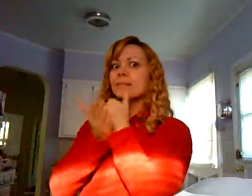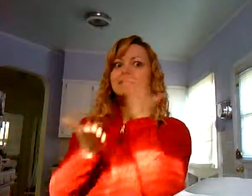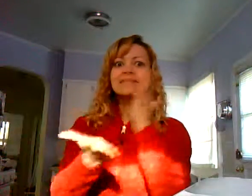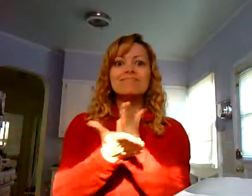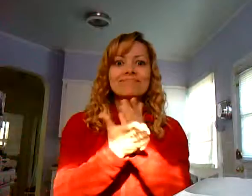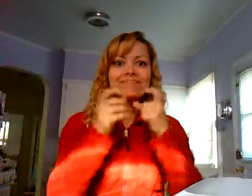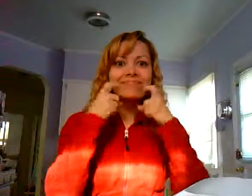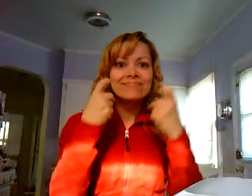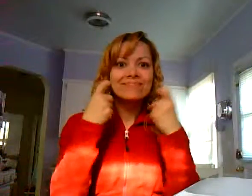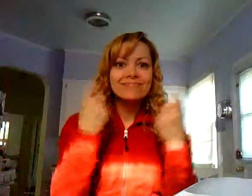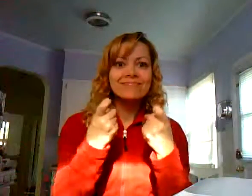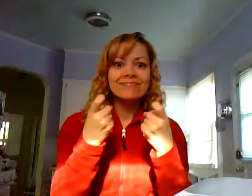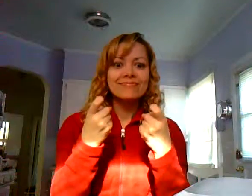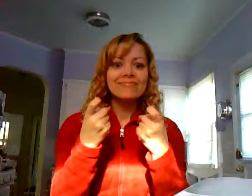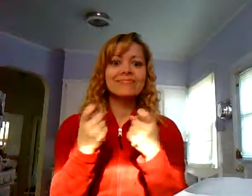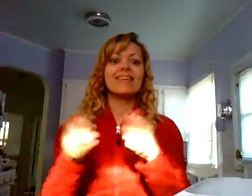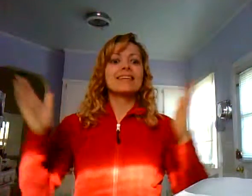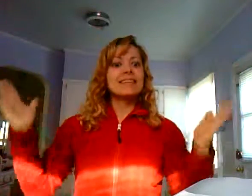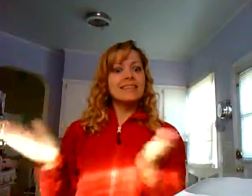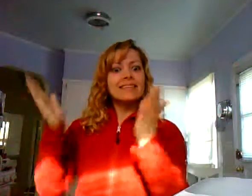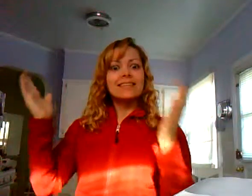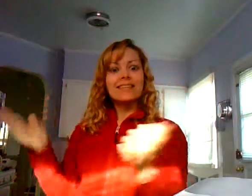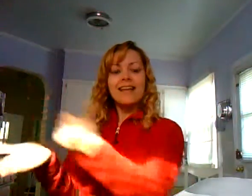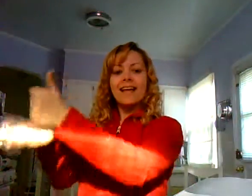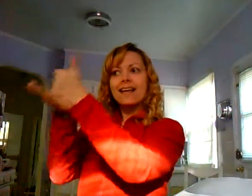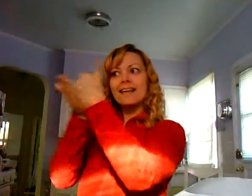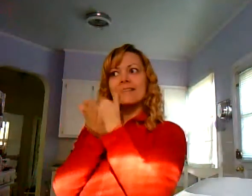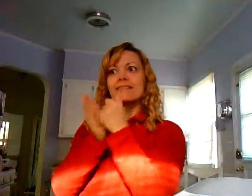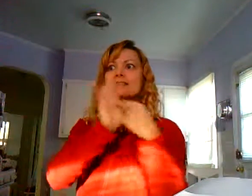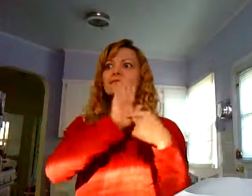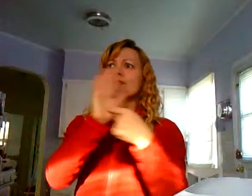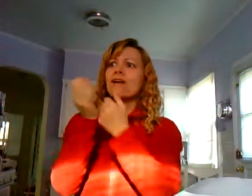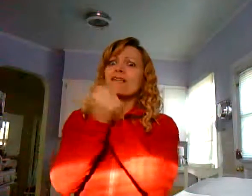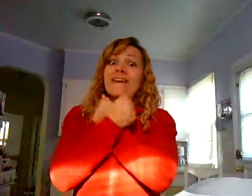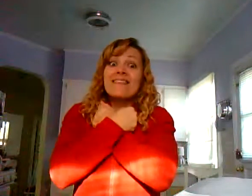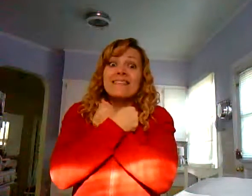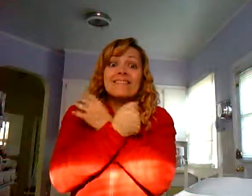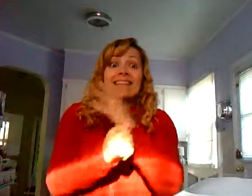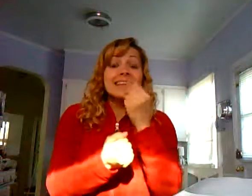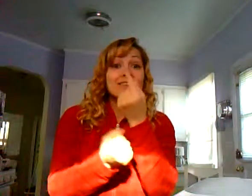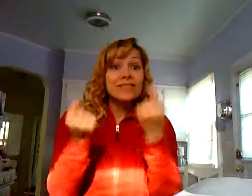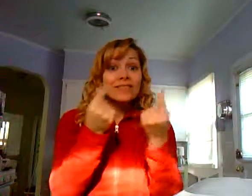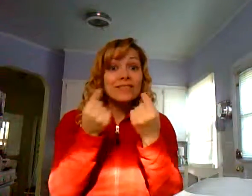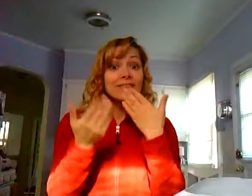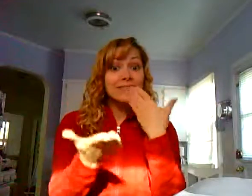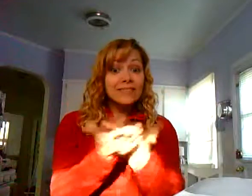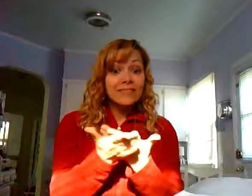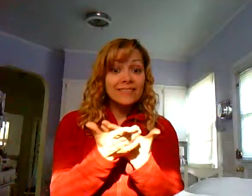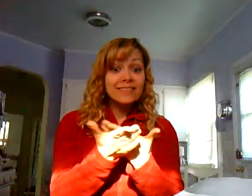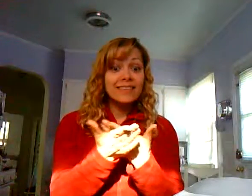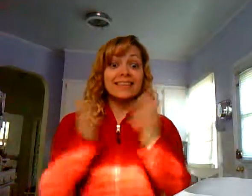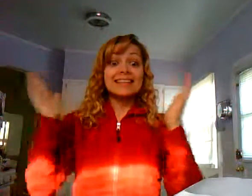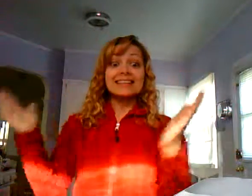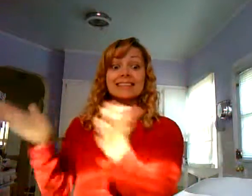You encourage and you will help to stop sinning. You encourage to love one another. To do